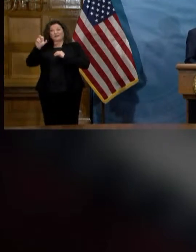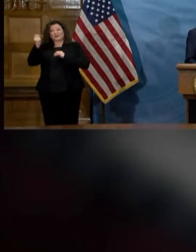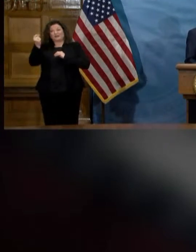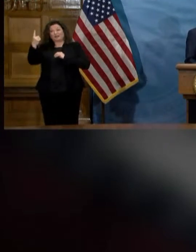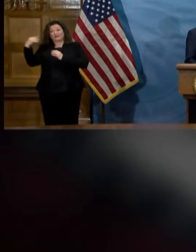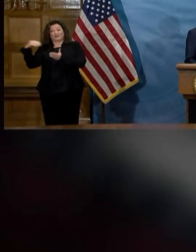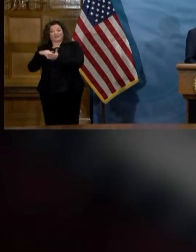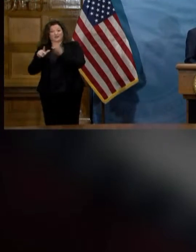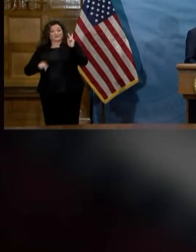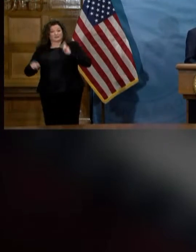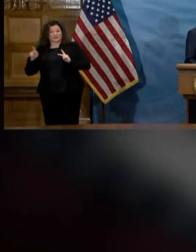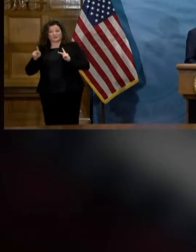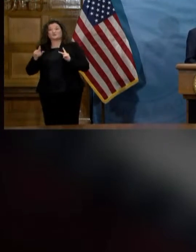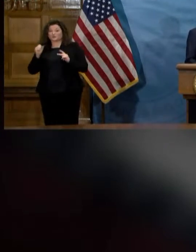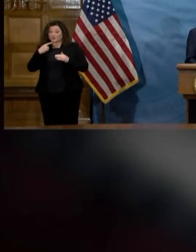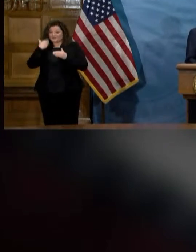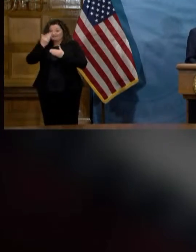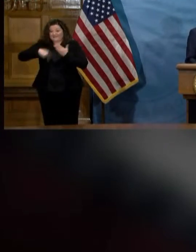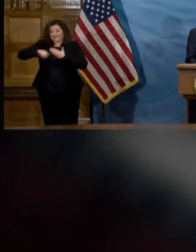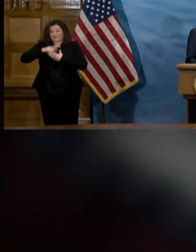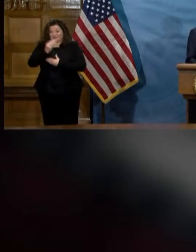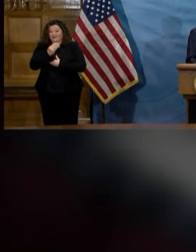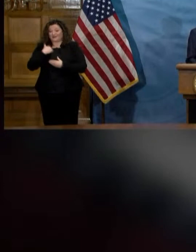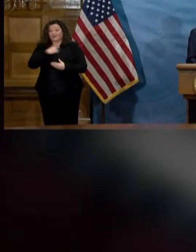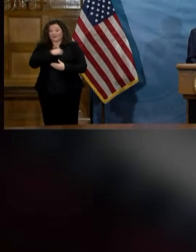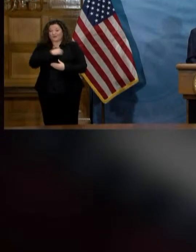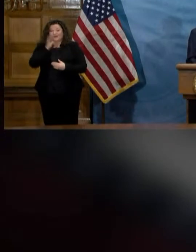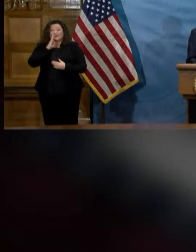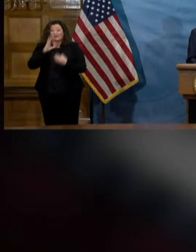at adding next Monday